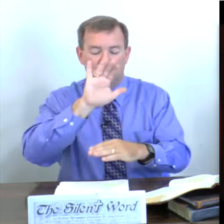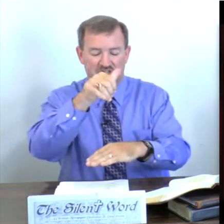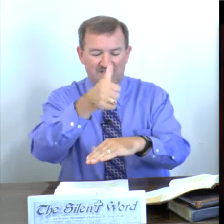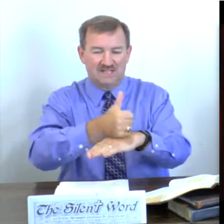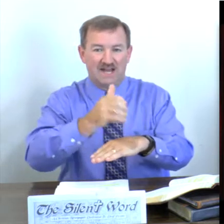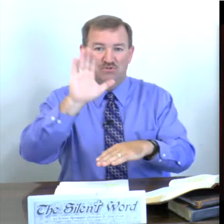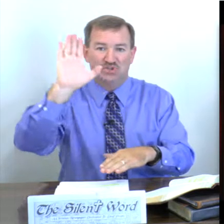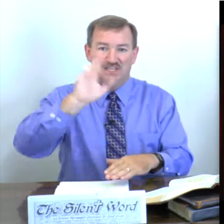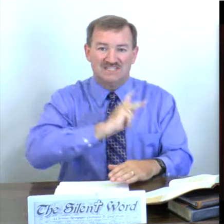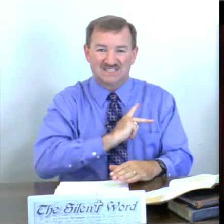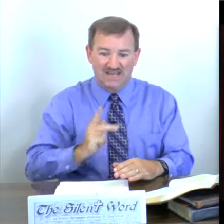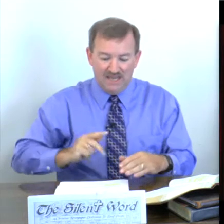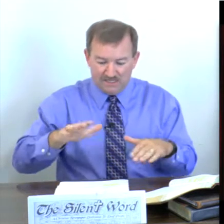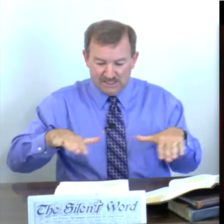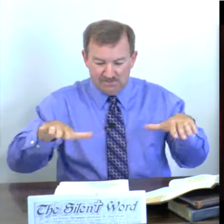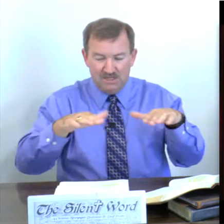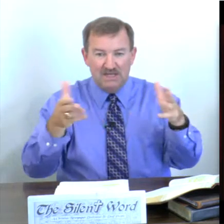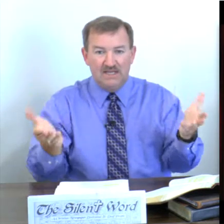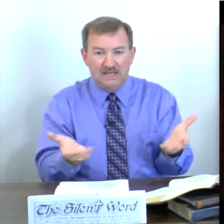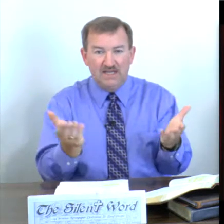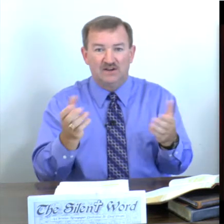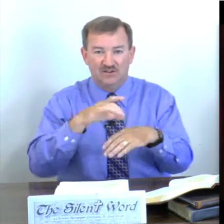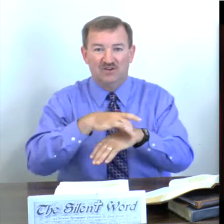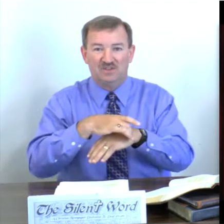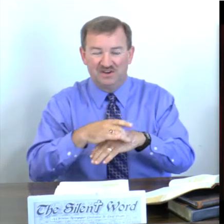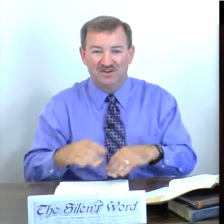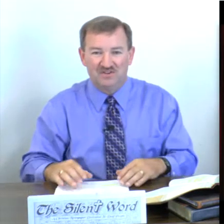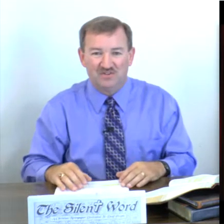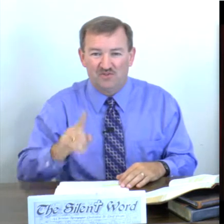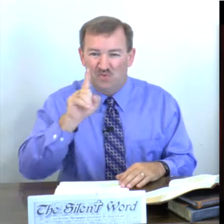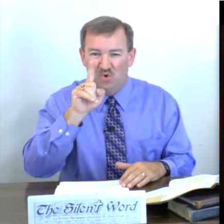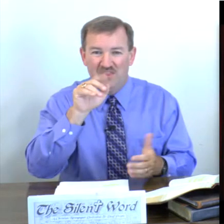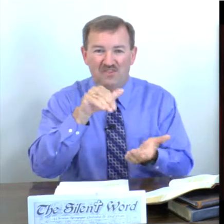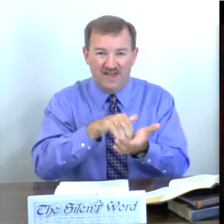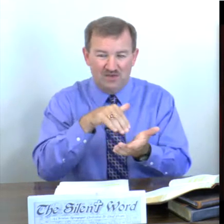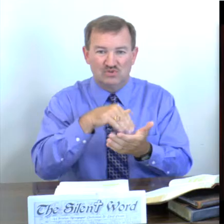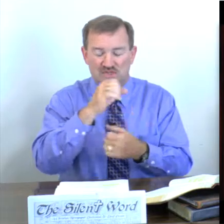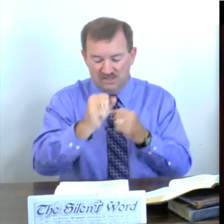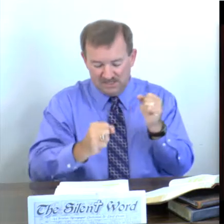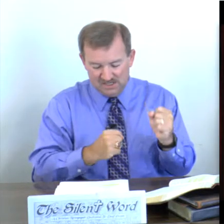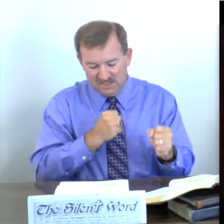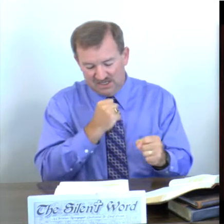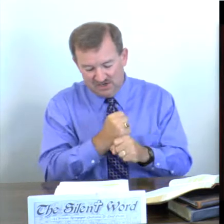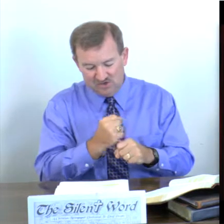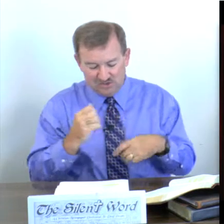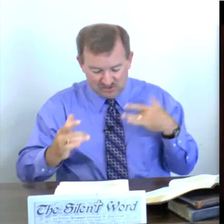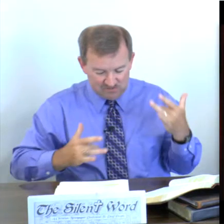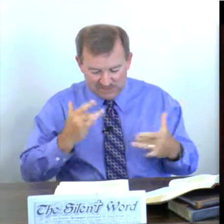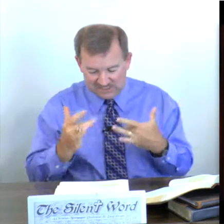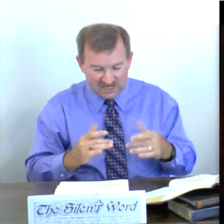will establish his kingdom here on the earth for 1,000 years. It's going to be